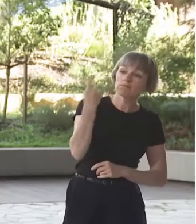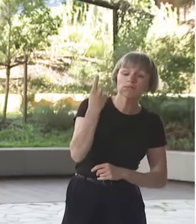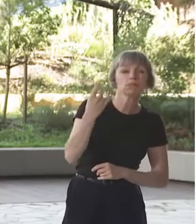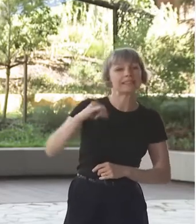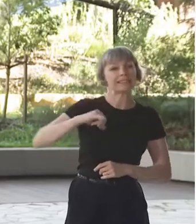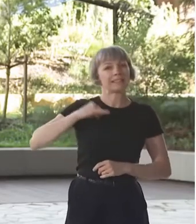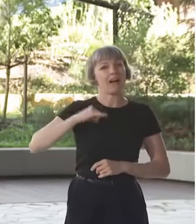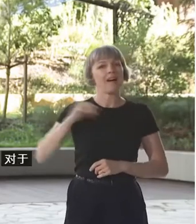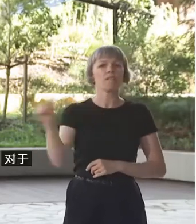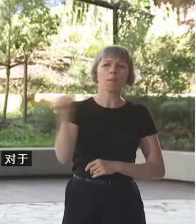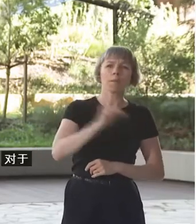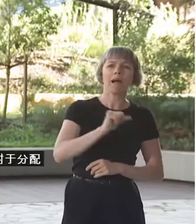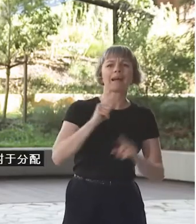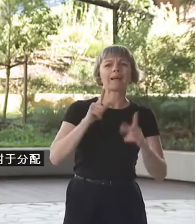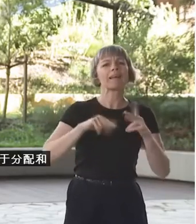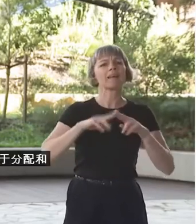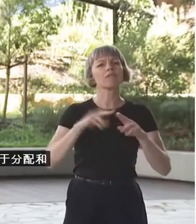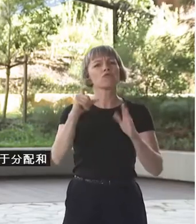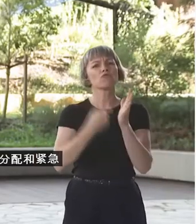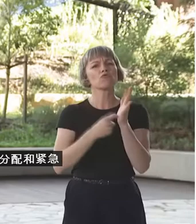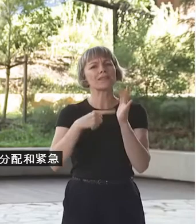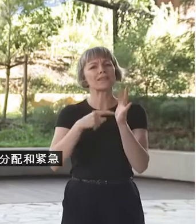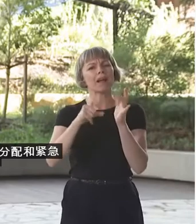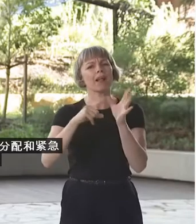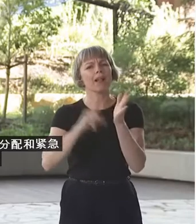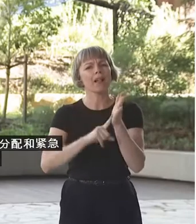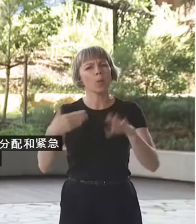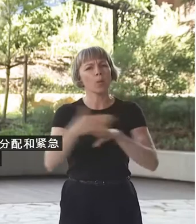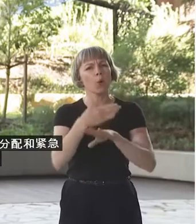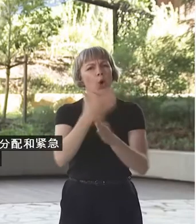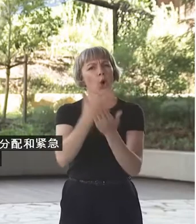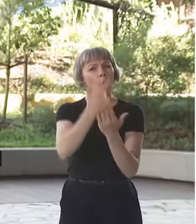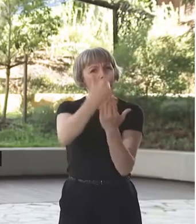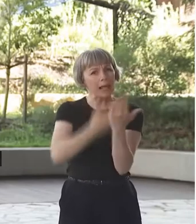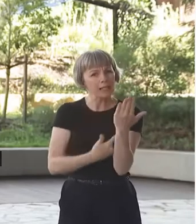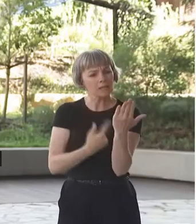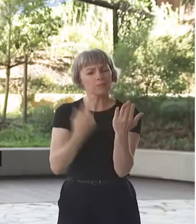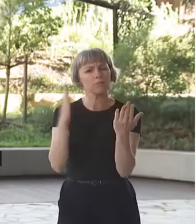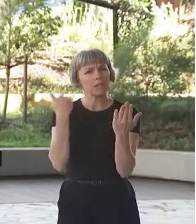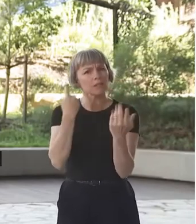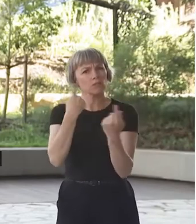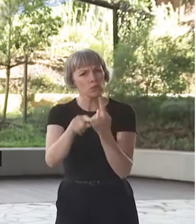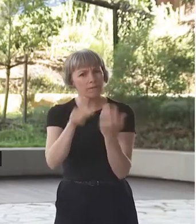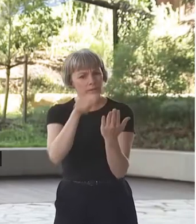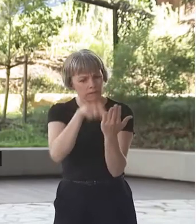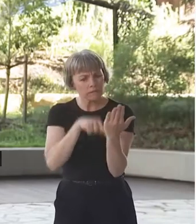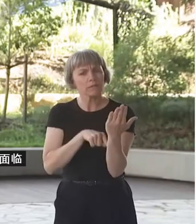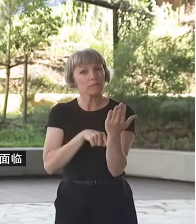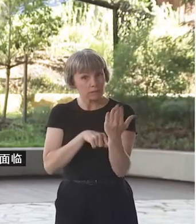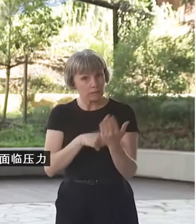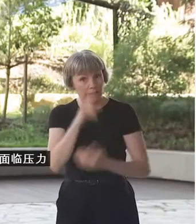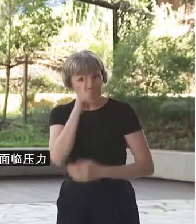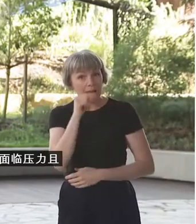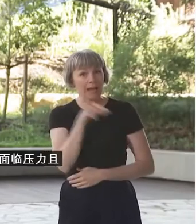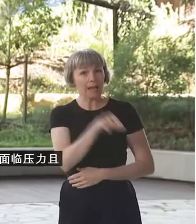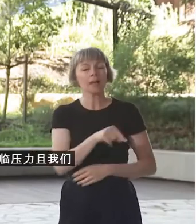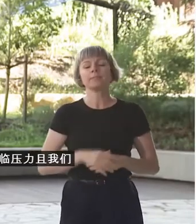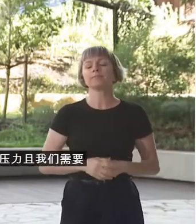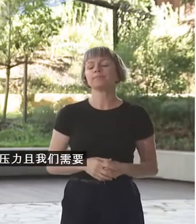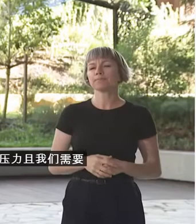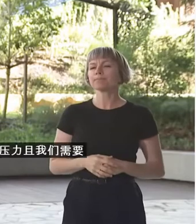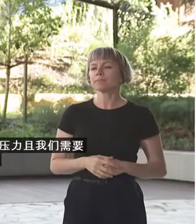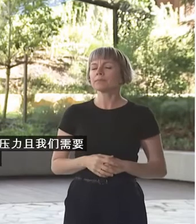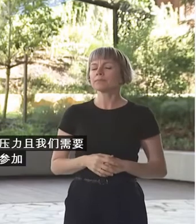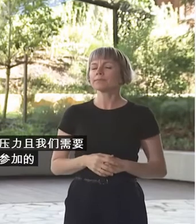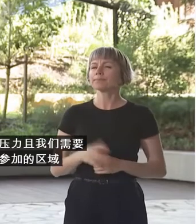are crucial for distribution and for emergency services and for areas which are under pressure